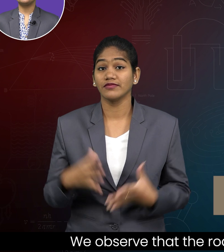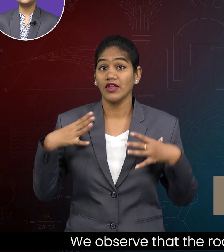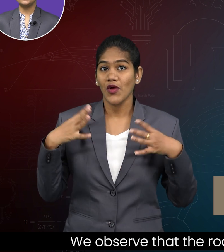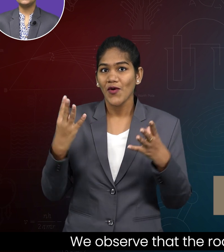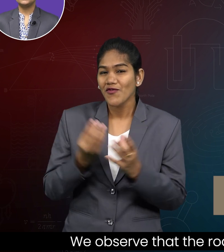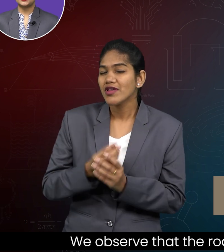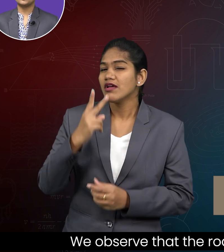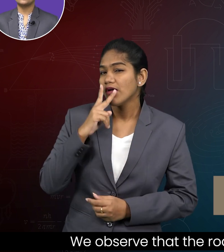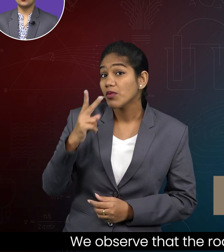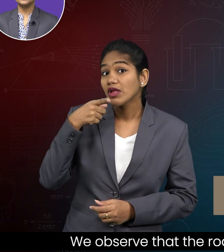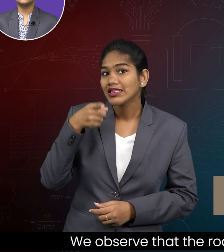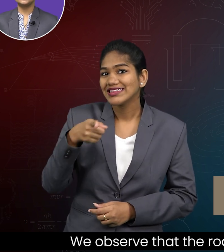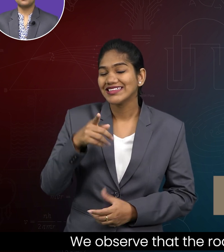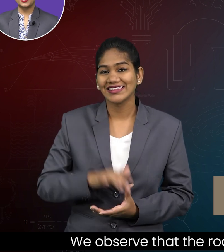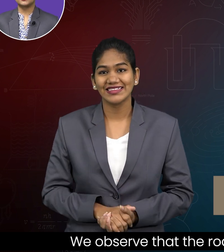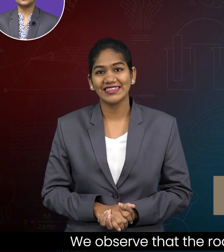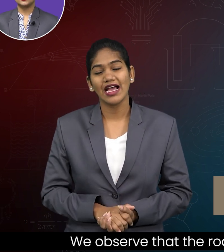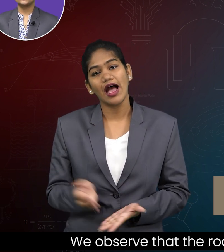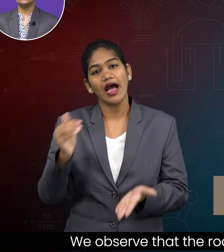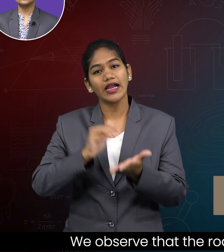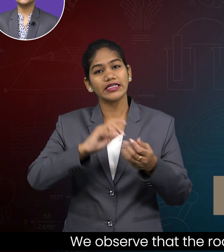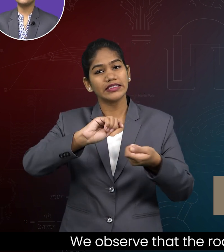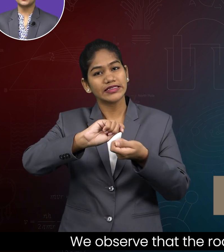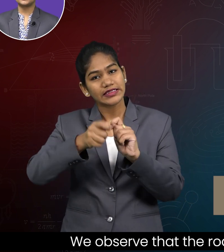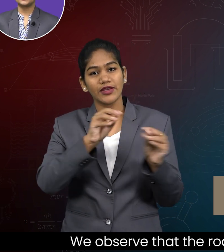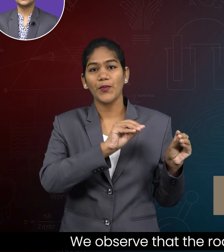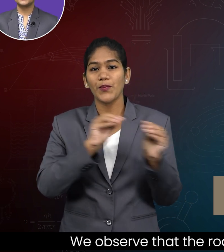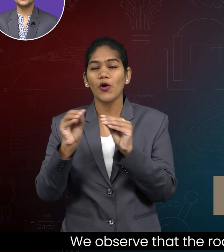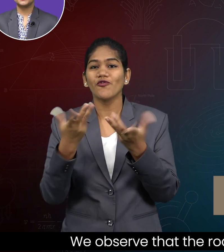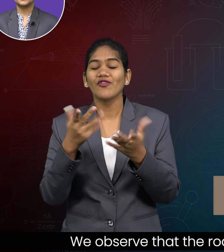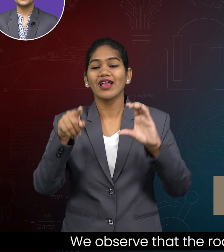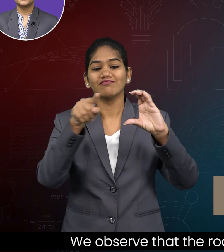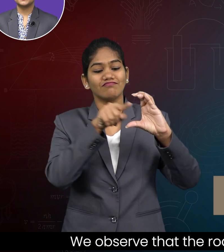We observe that the rod is displaced towards the right.